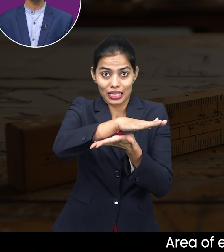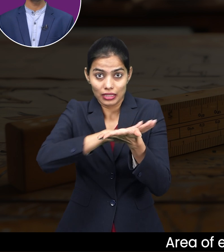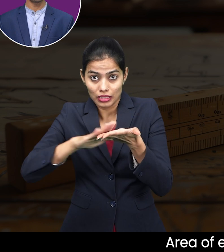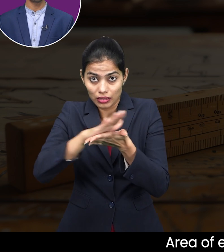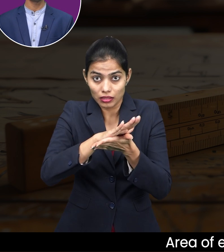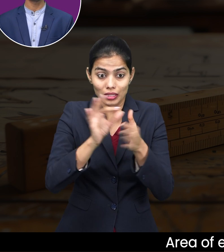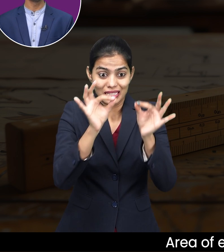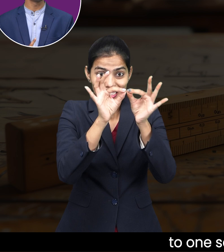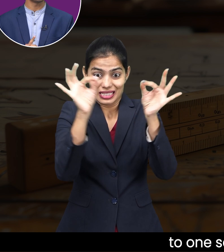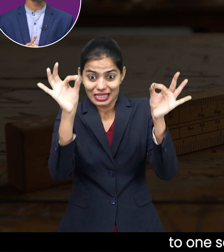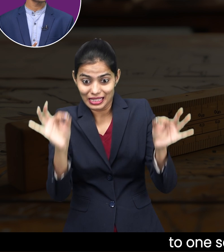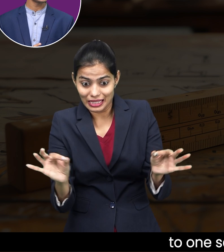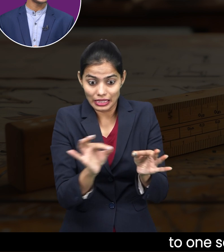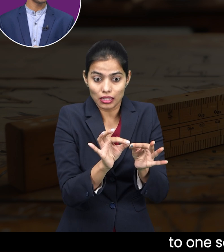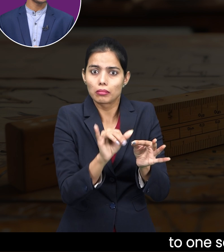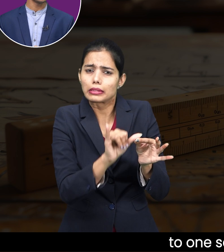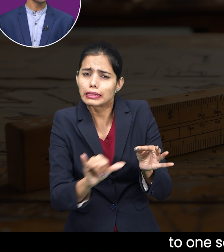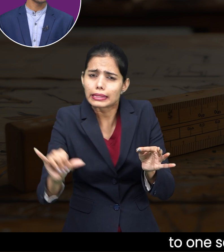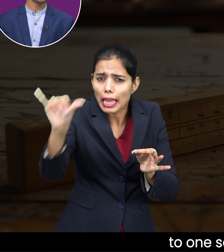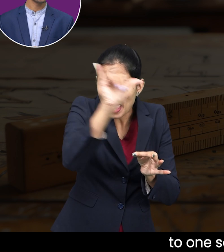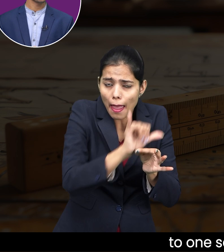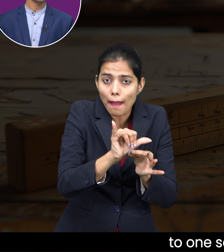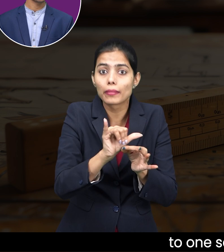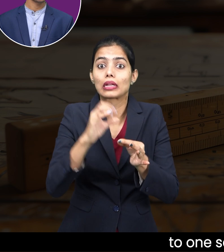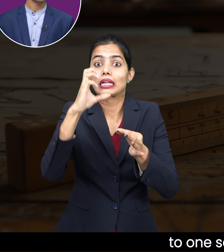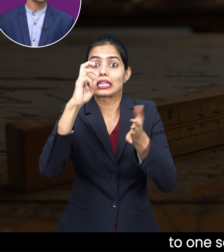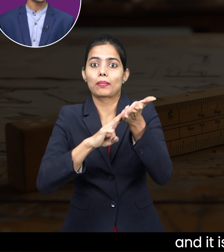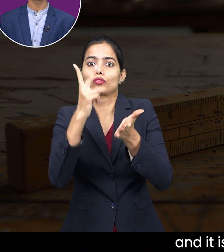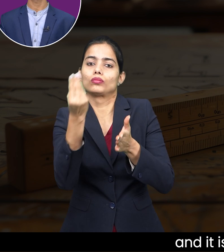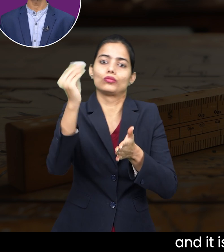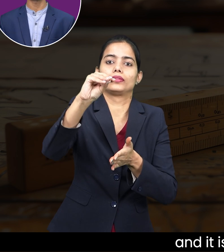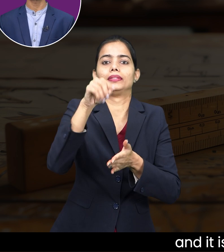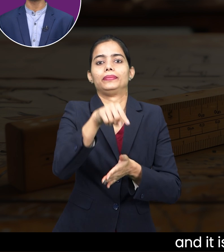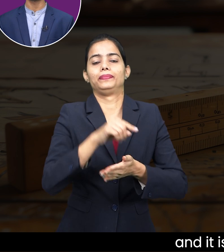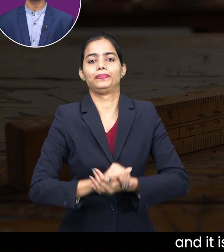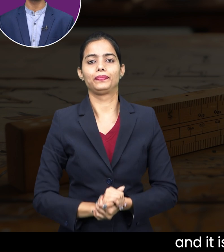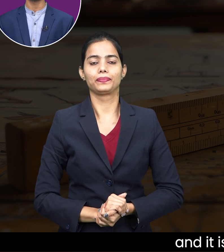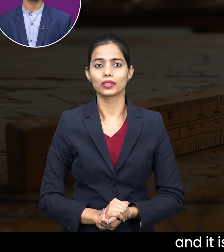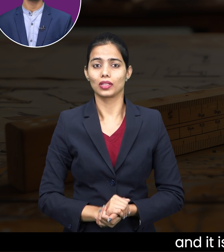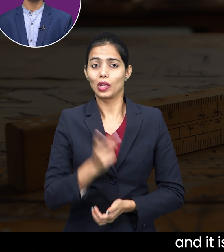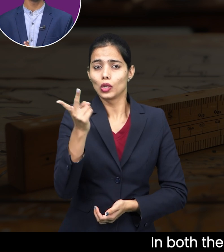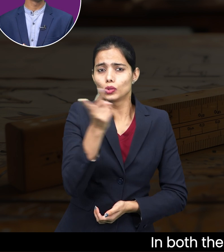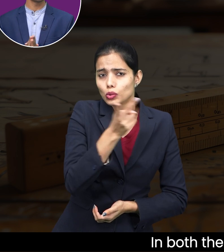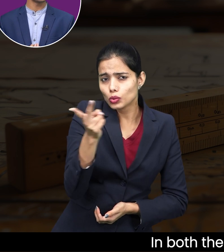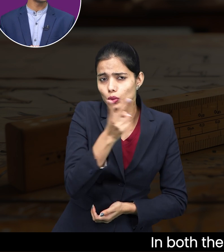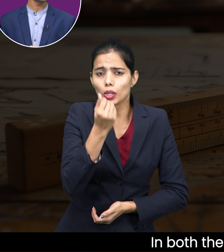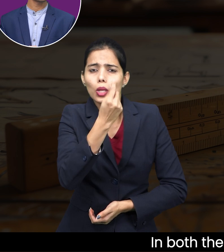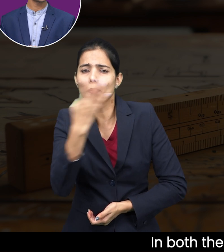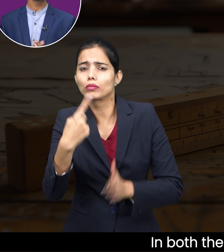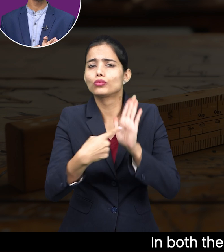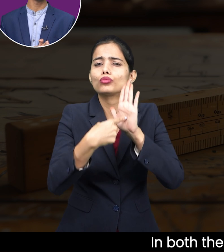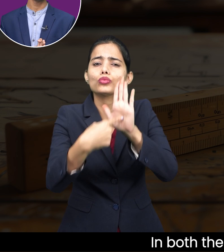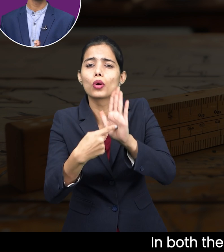Area of each part is equal to 1 square centimeter and it is written as centimeter square. In both the